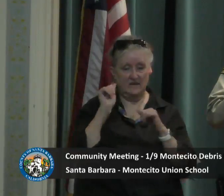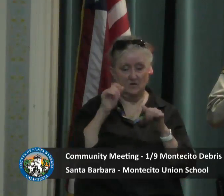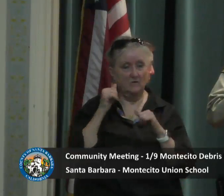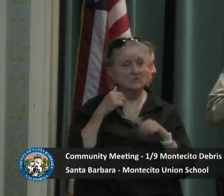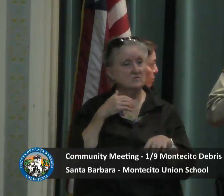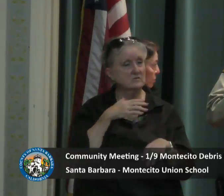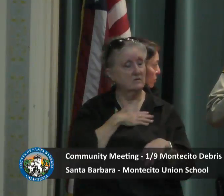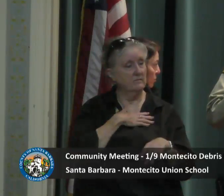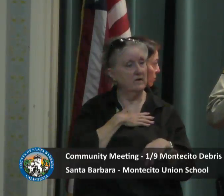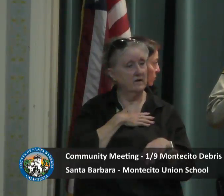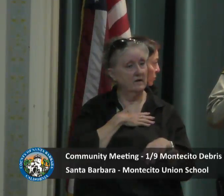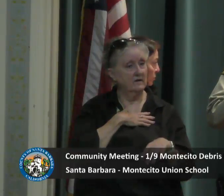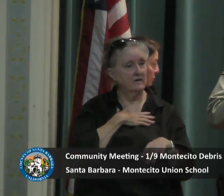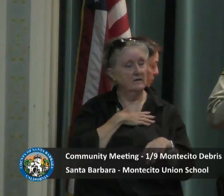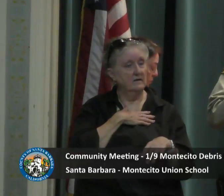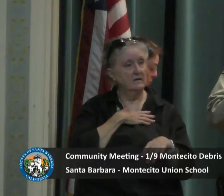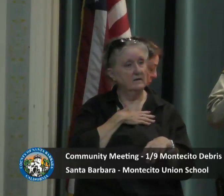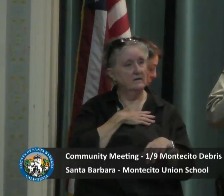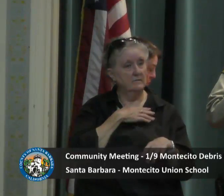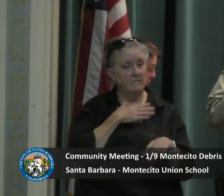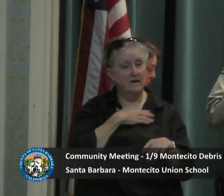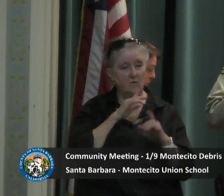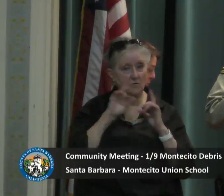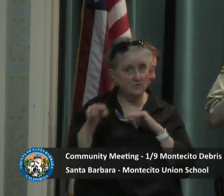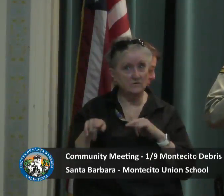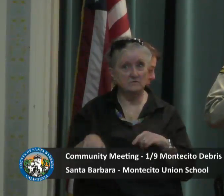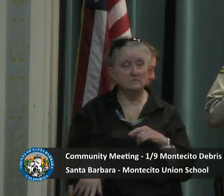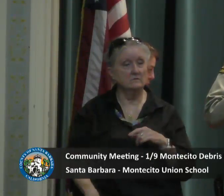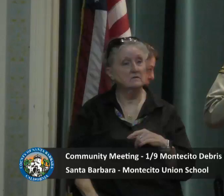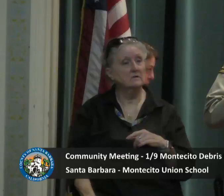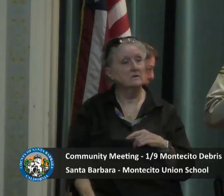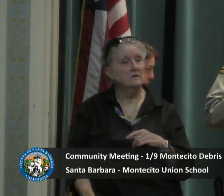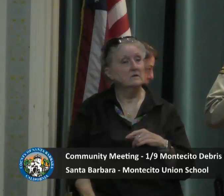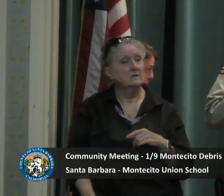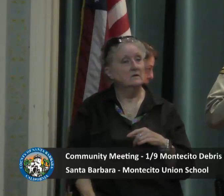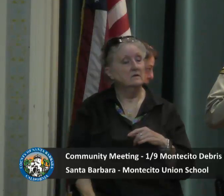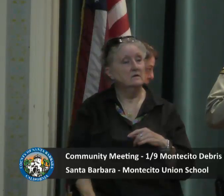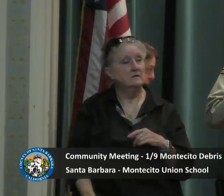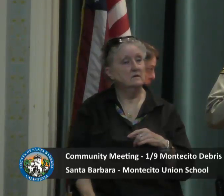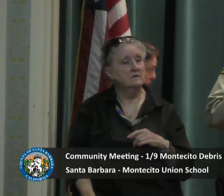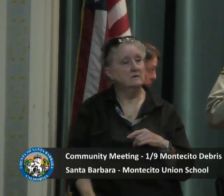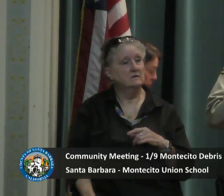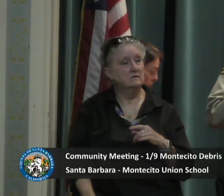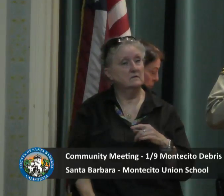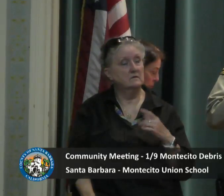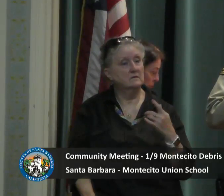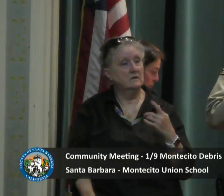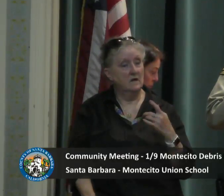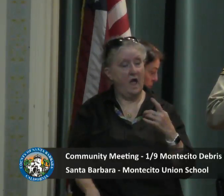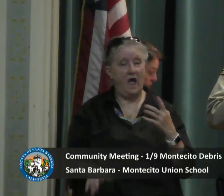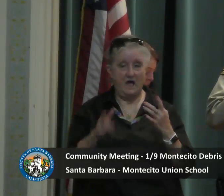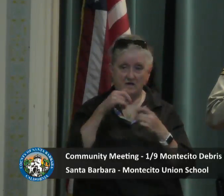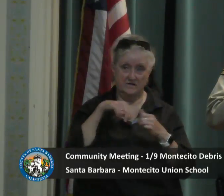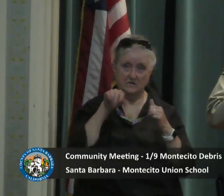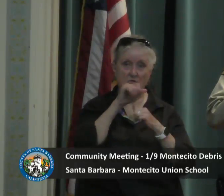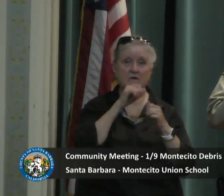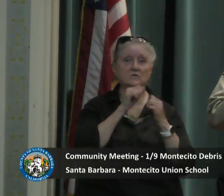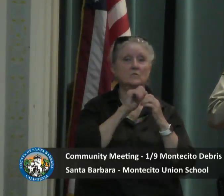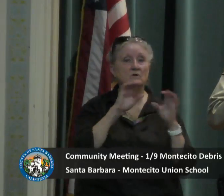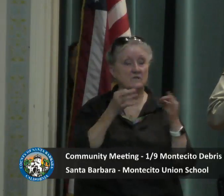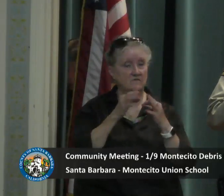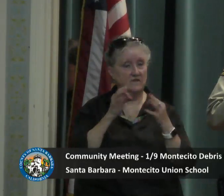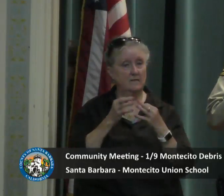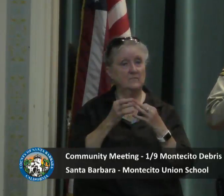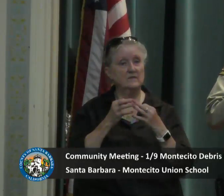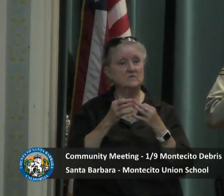Evacuations are the result of the orders that I give. And I've interacted with the families who